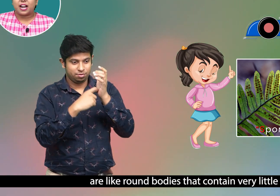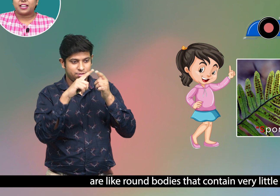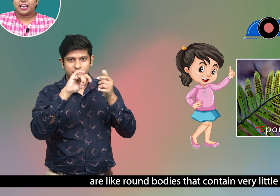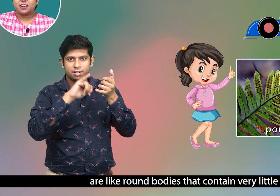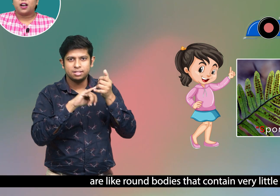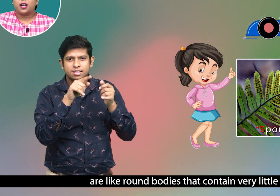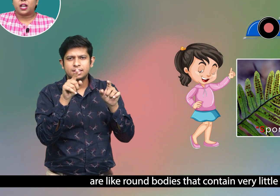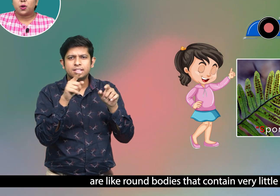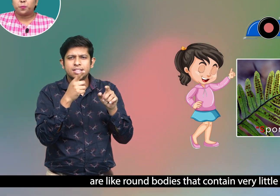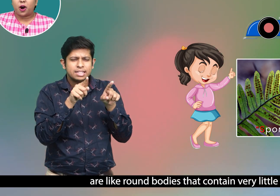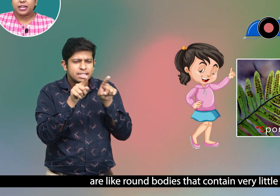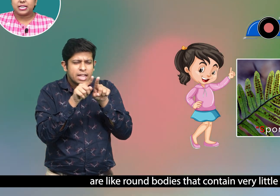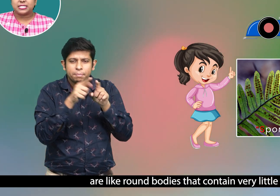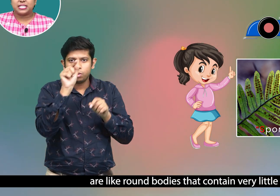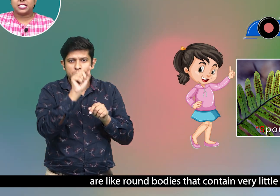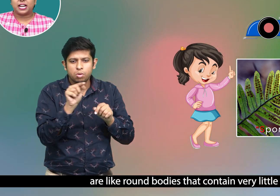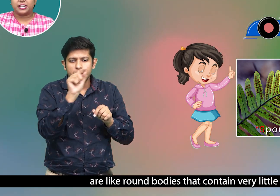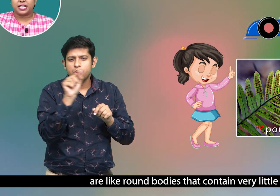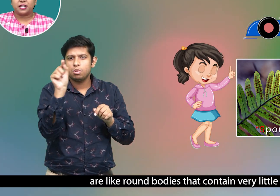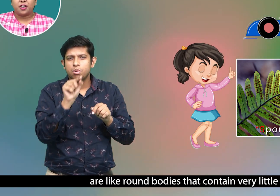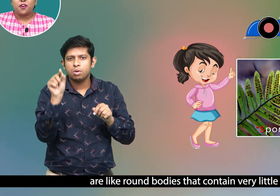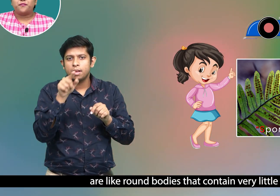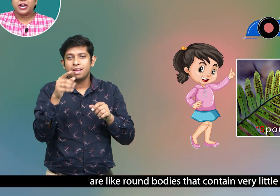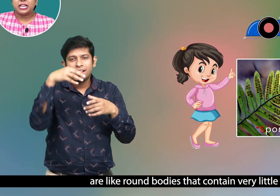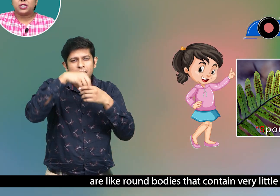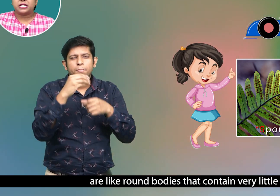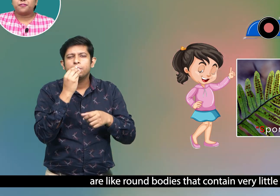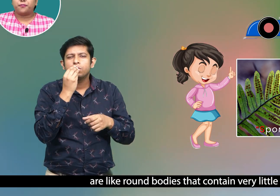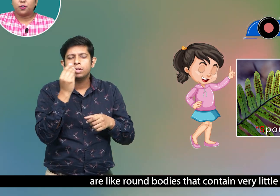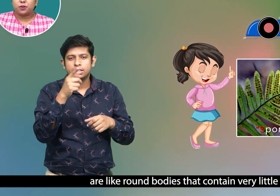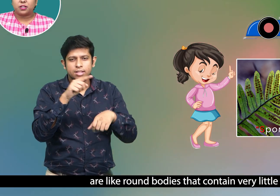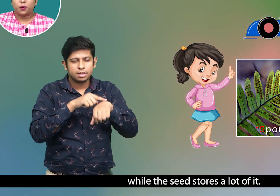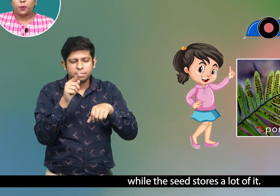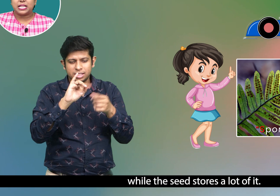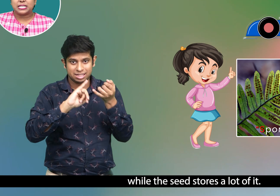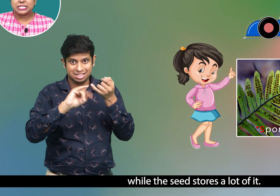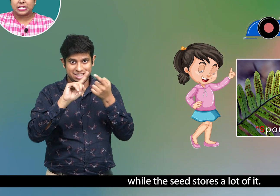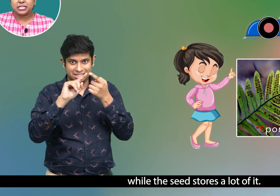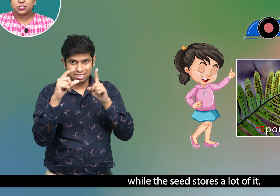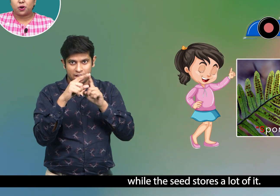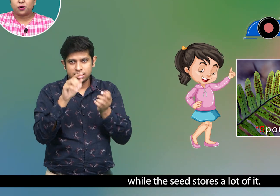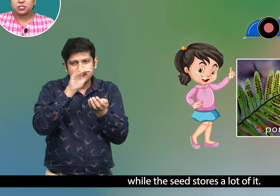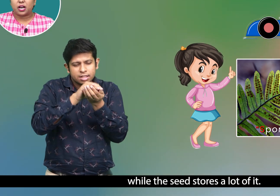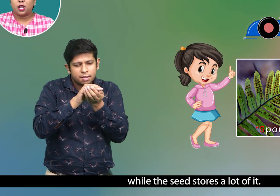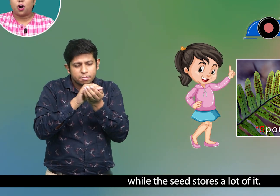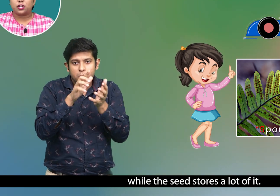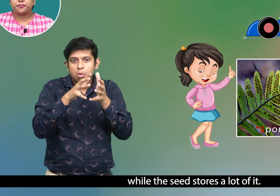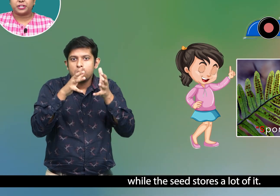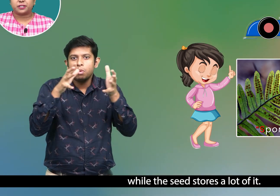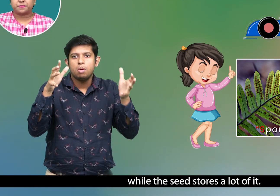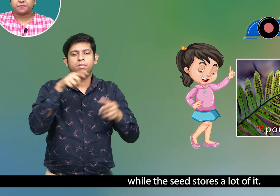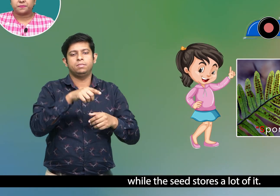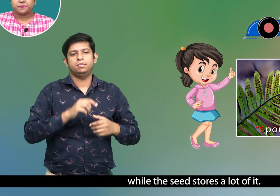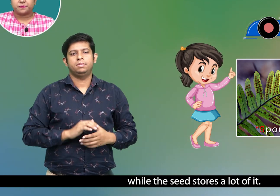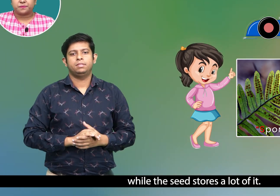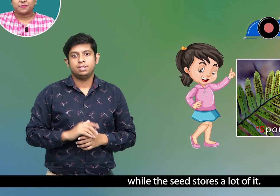Spores are like round bodies that contain very little food while the seed stores a lot of it.